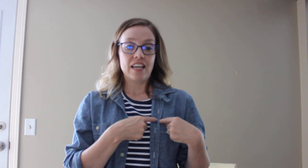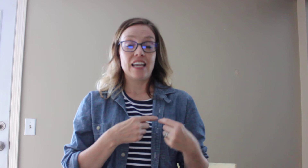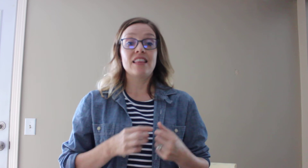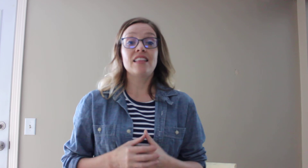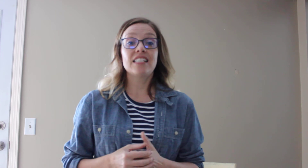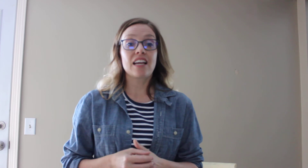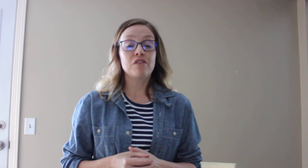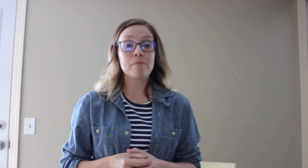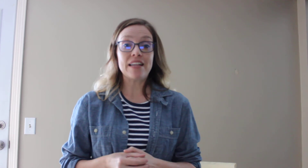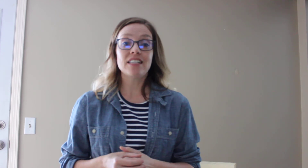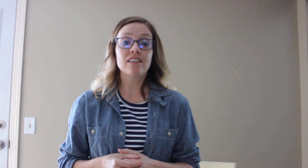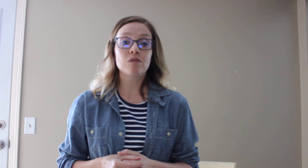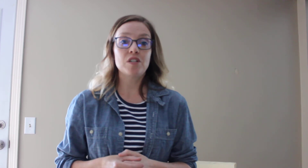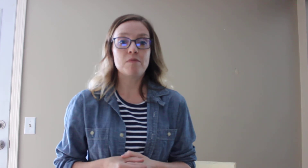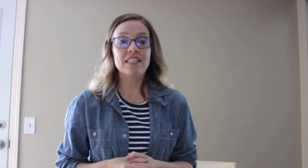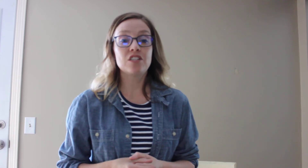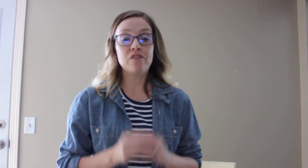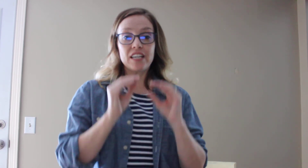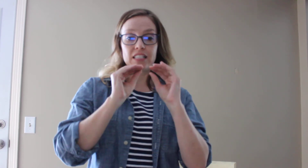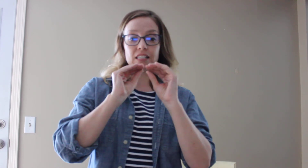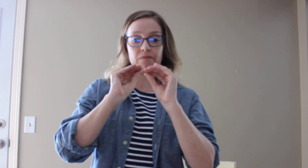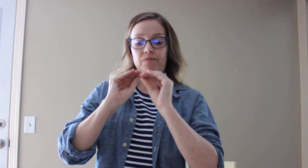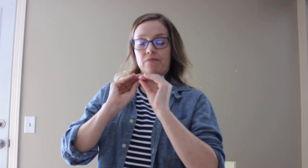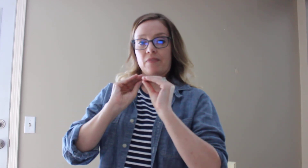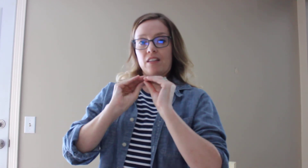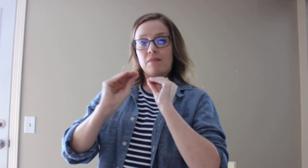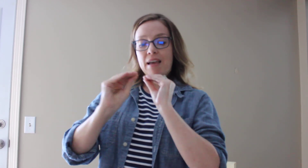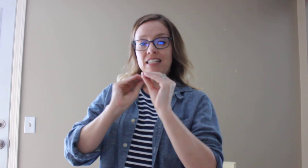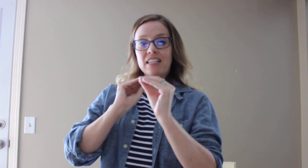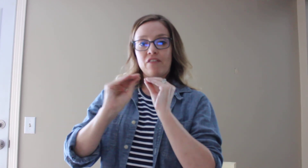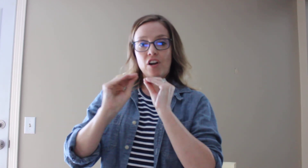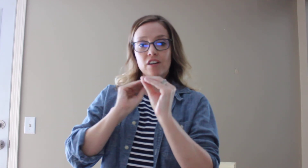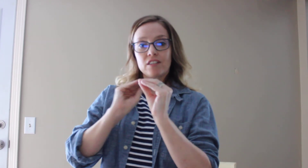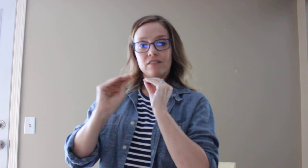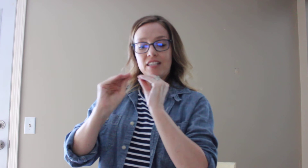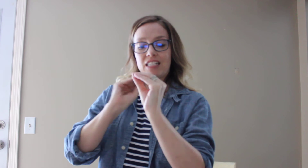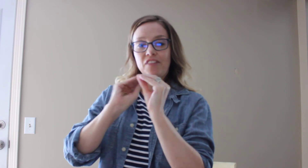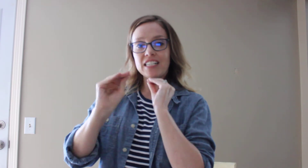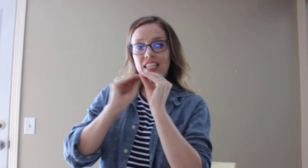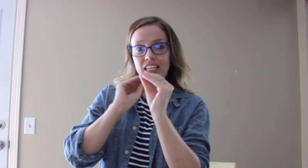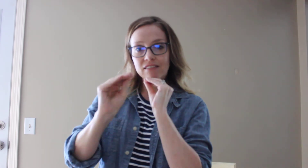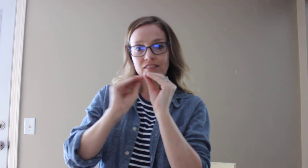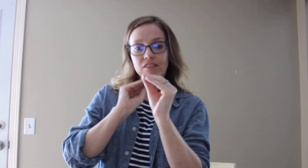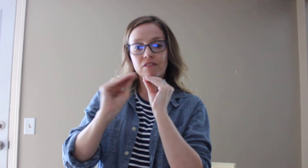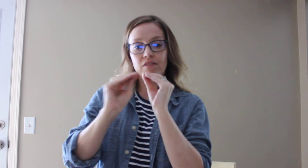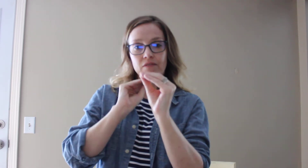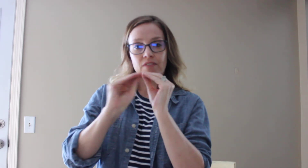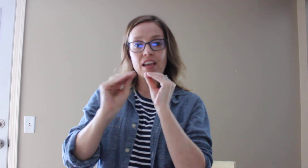And then the sign for mending, which means to fix. Mending every heart. He's fixing it.